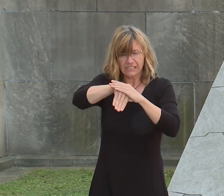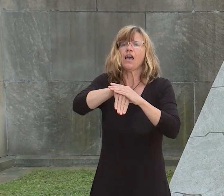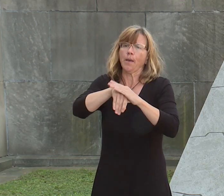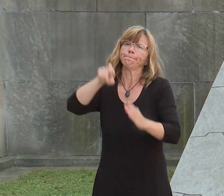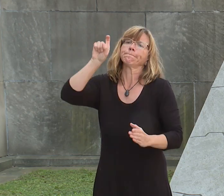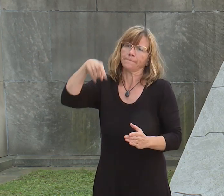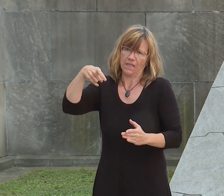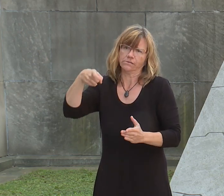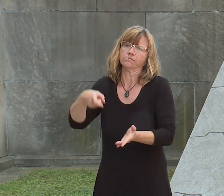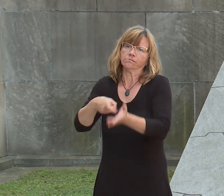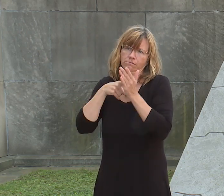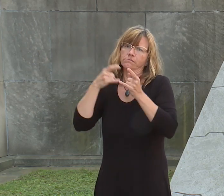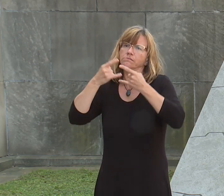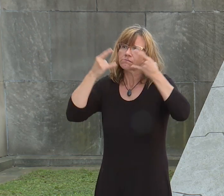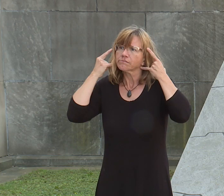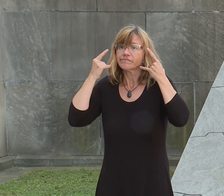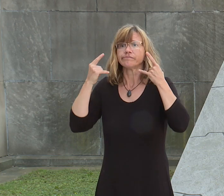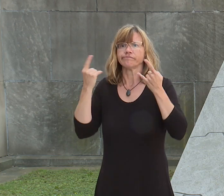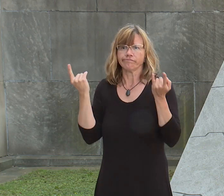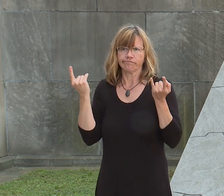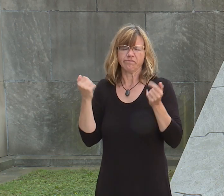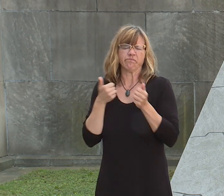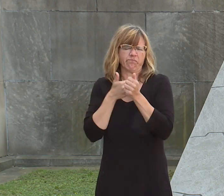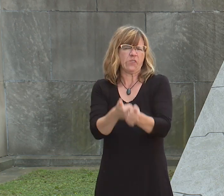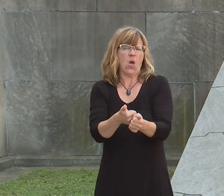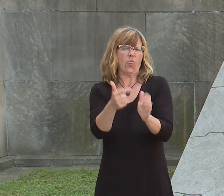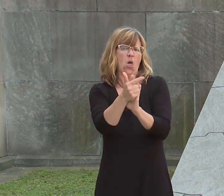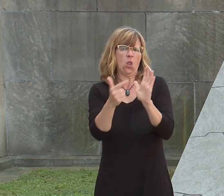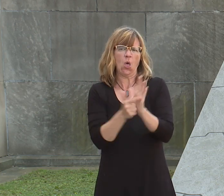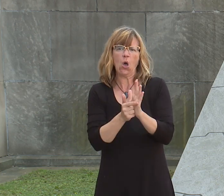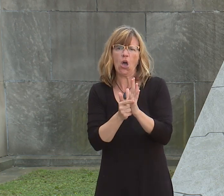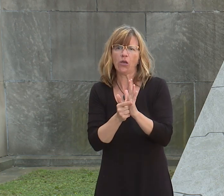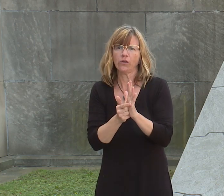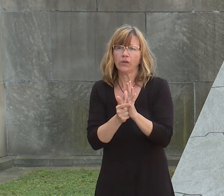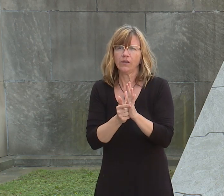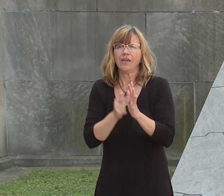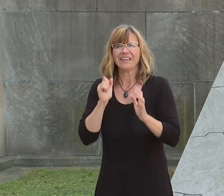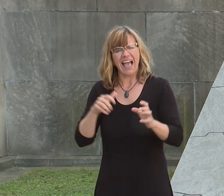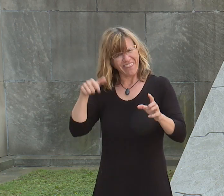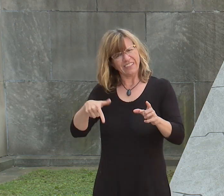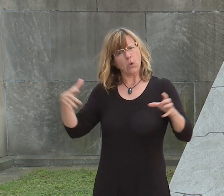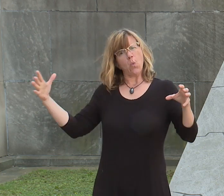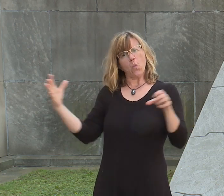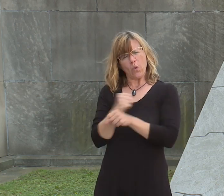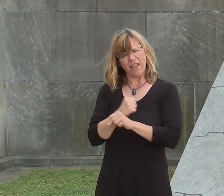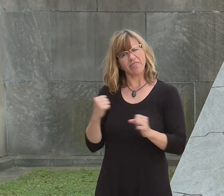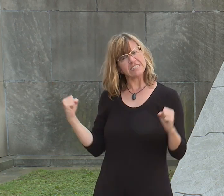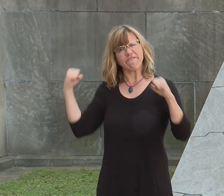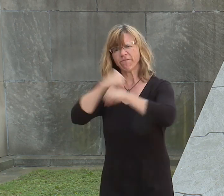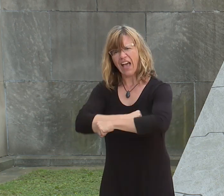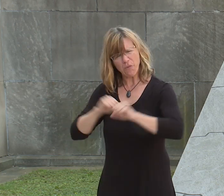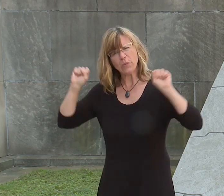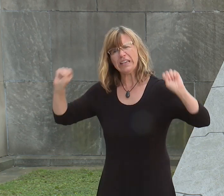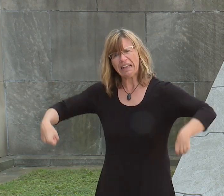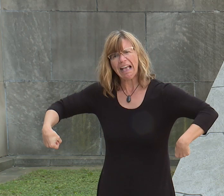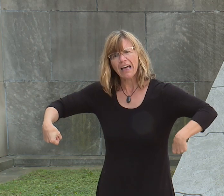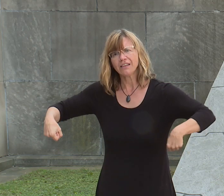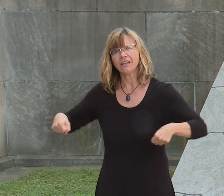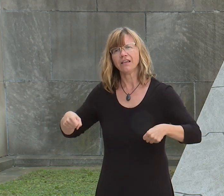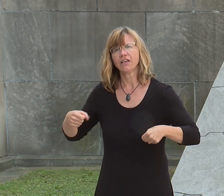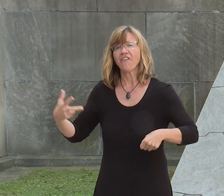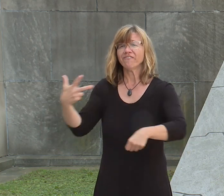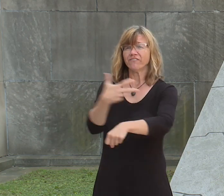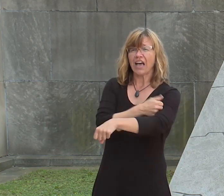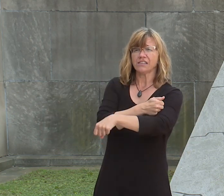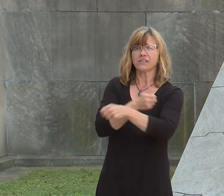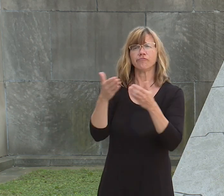guidance. Now more than ever, we can win the fight against COVID. Now more than ever, vaccines are widely available,